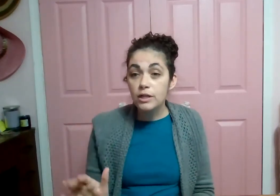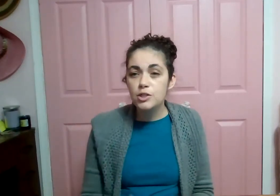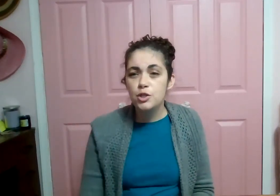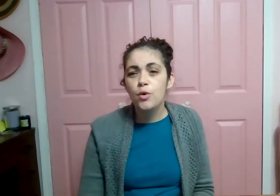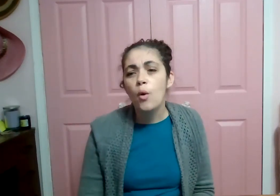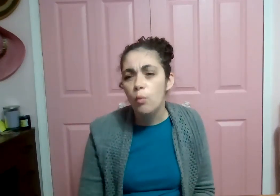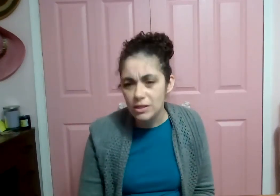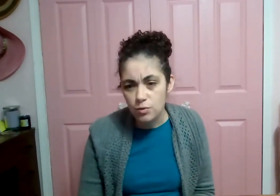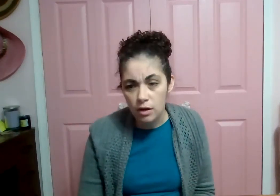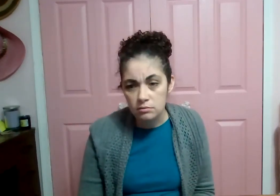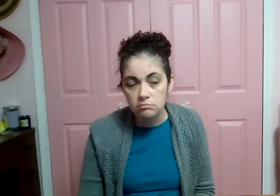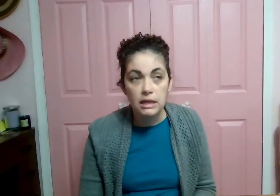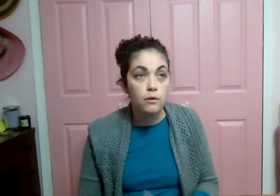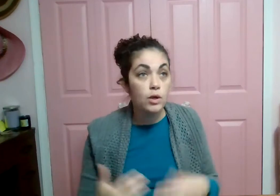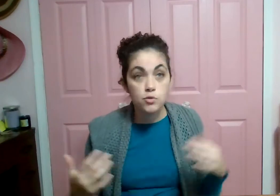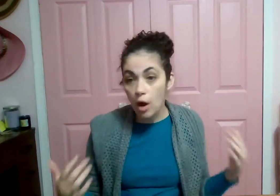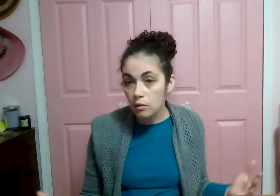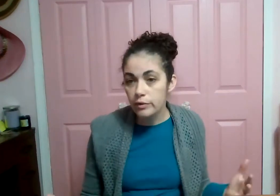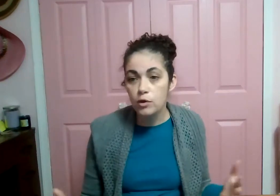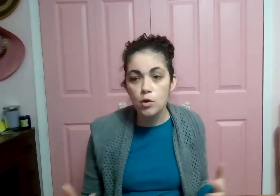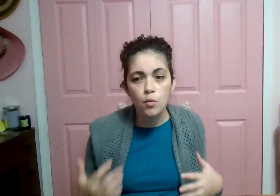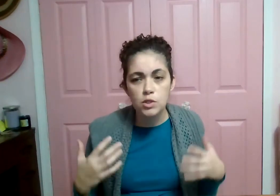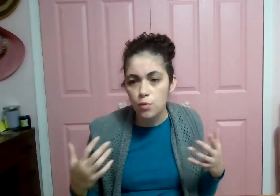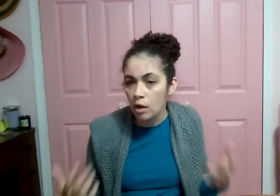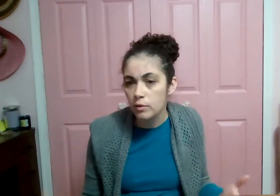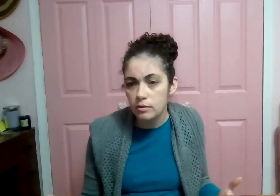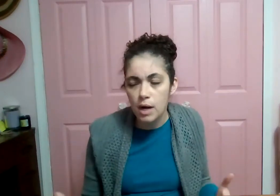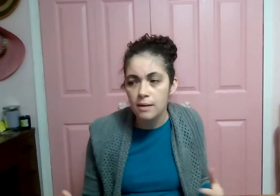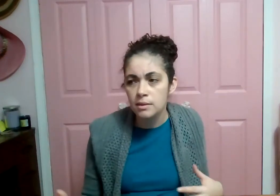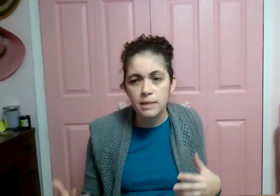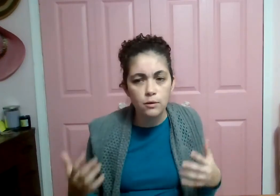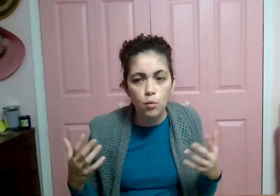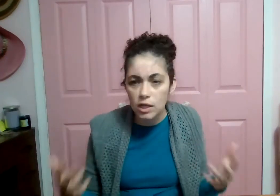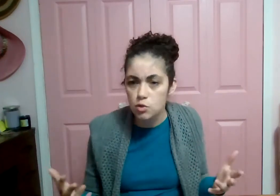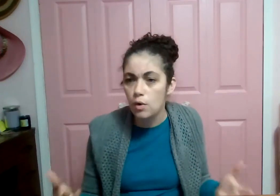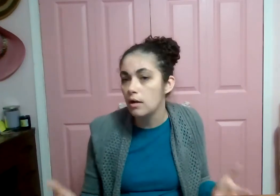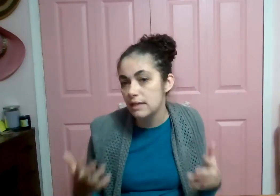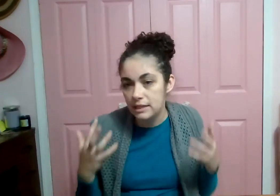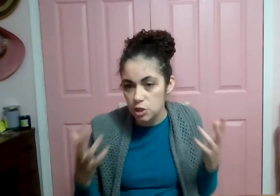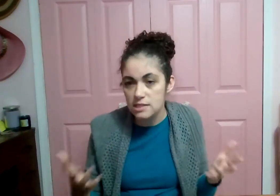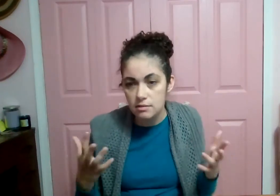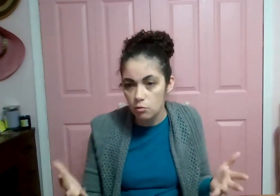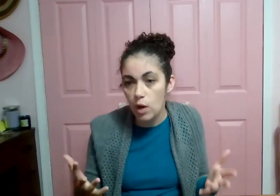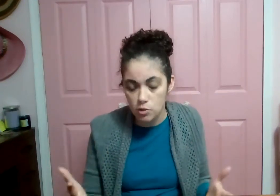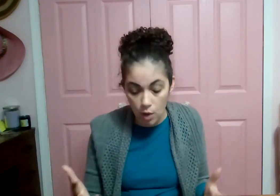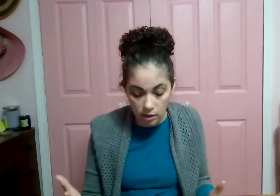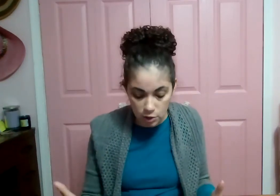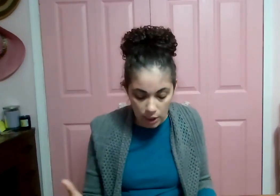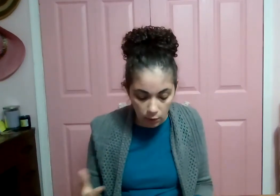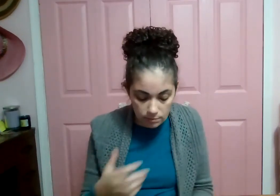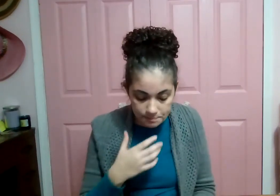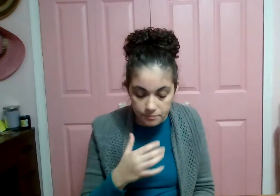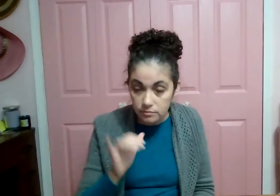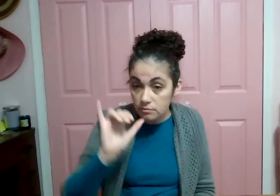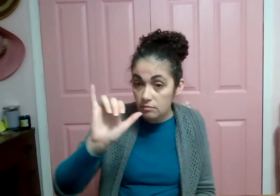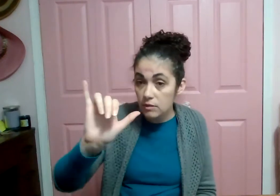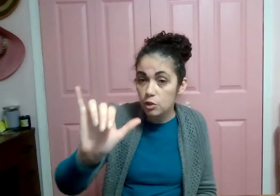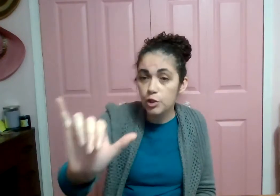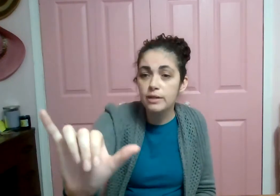going to do what's wrong. Like what's wrong with you? What's wrong with the problem? Like what's wrong? Like just what's wrong in general. You're going to